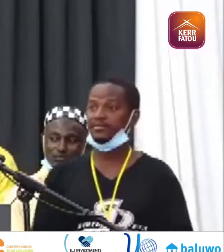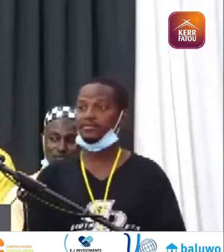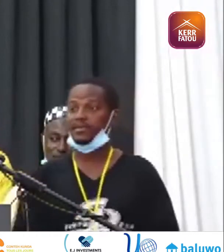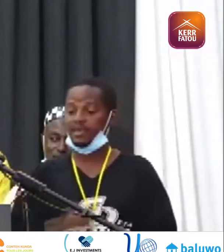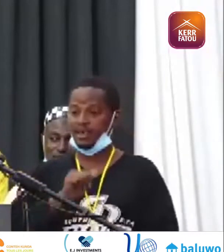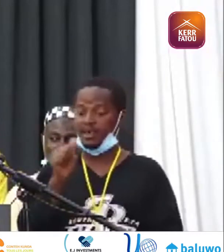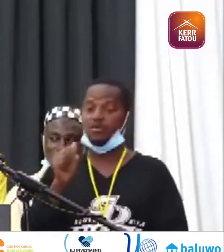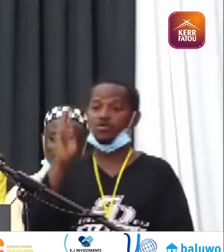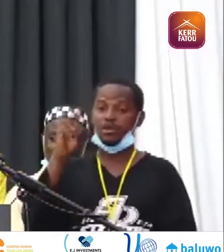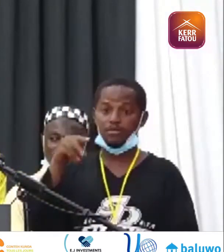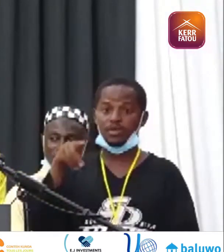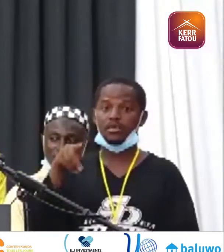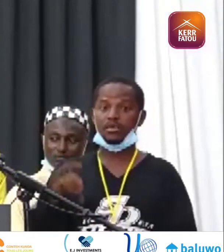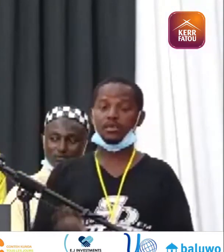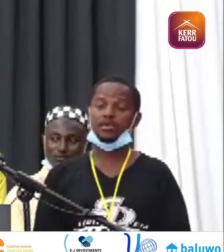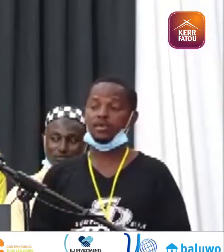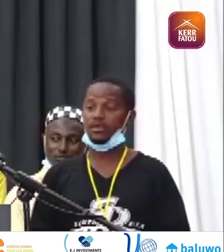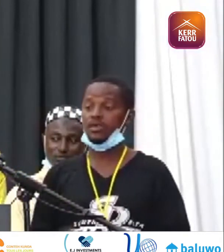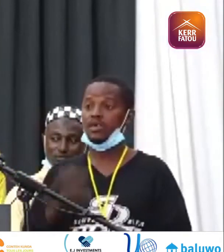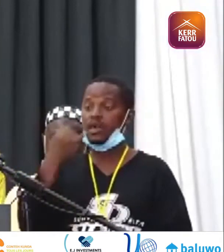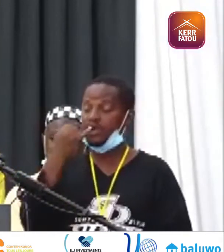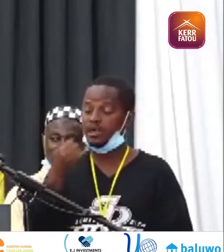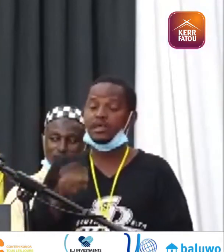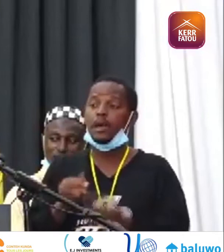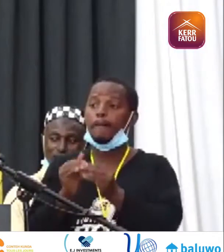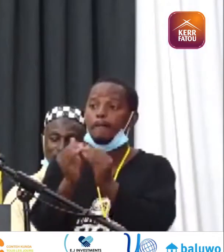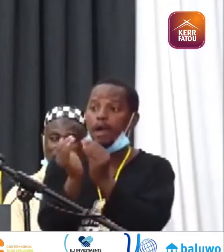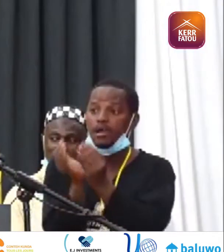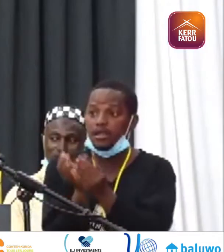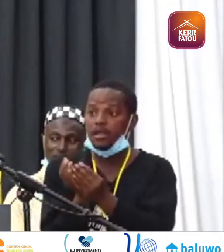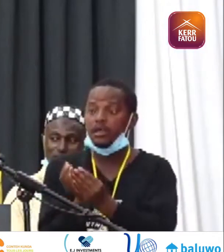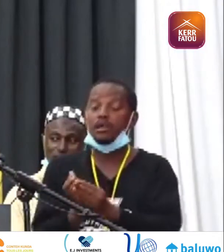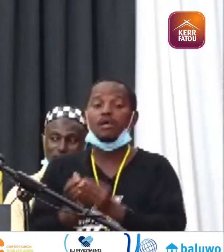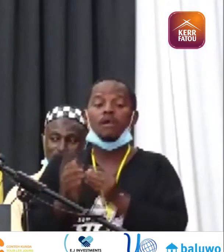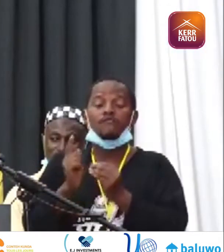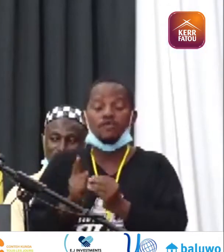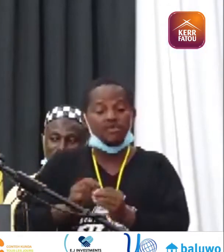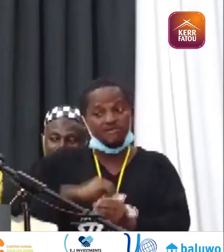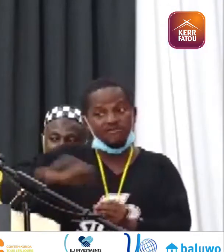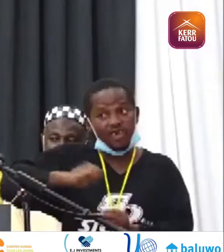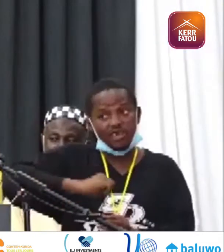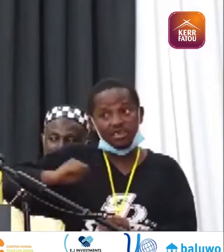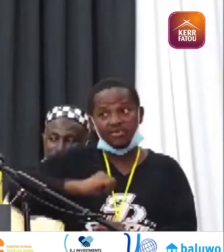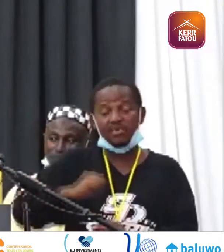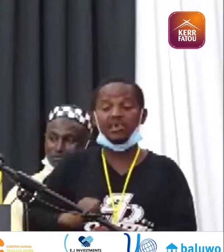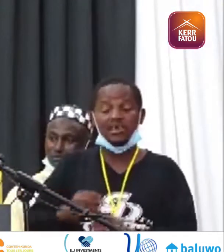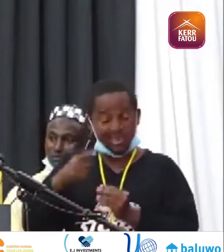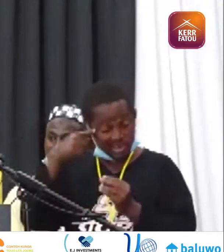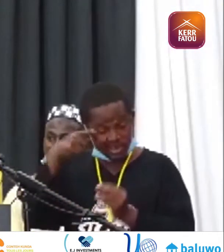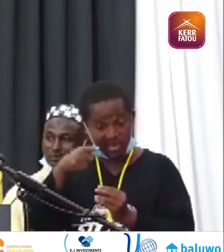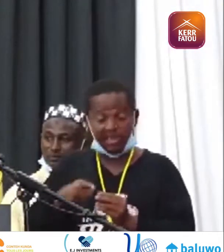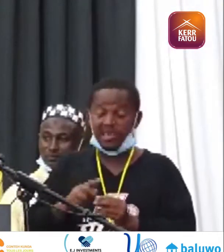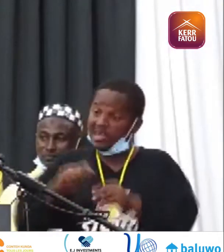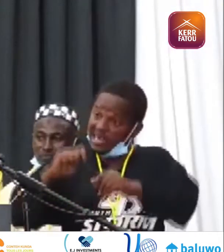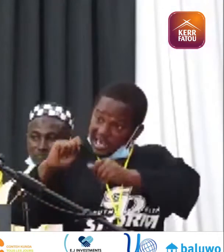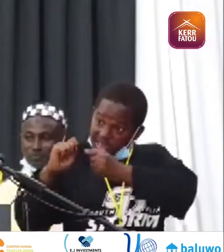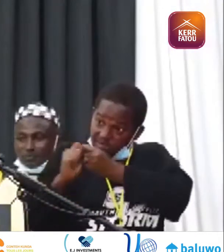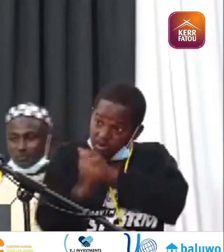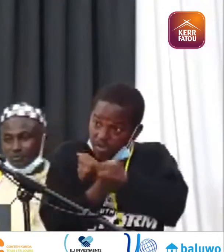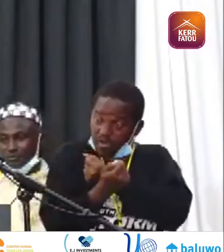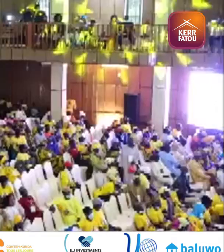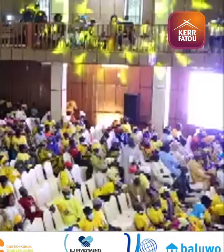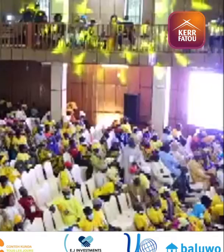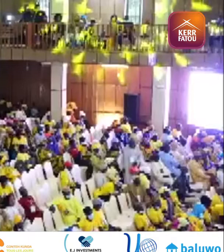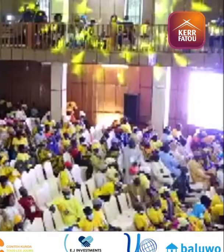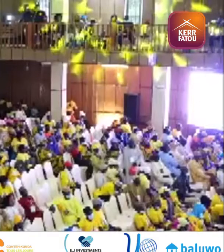And then the UDP is the party for the effective and dedicated transformation of